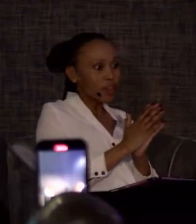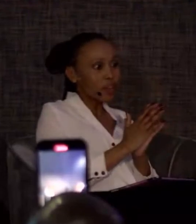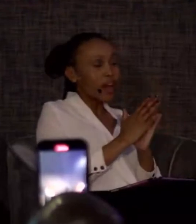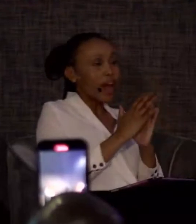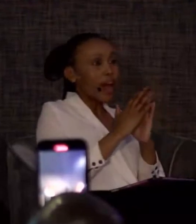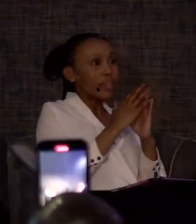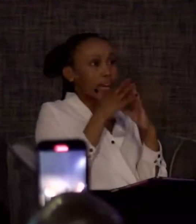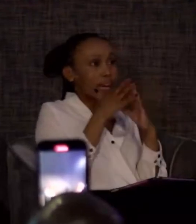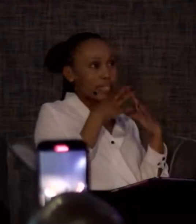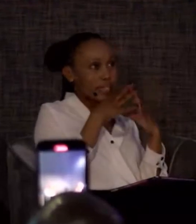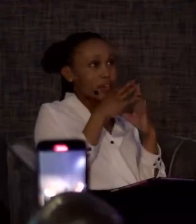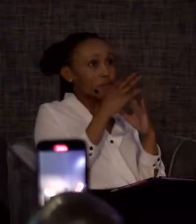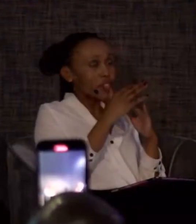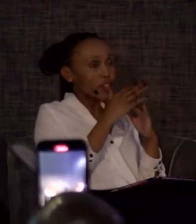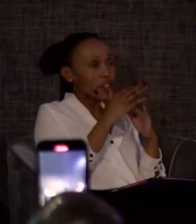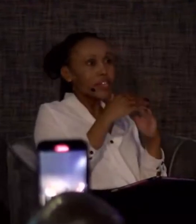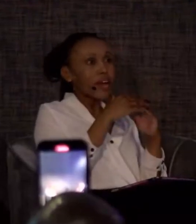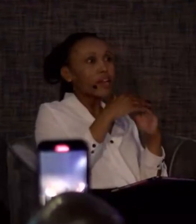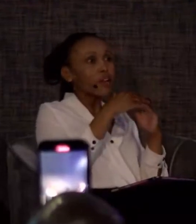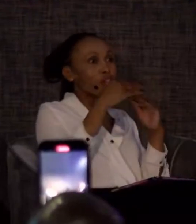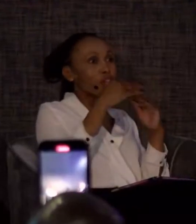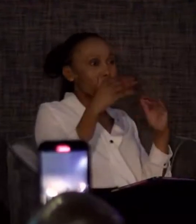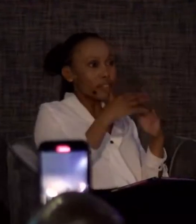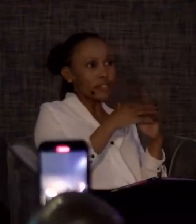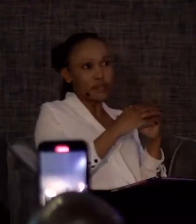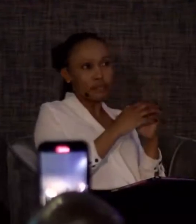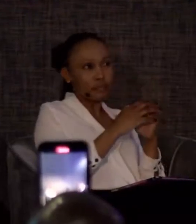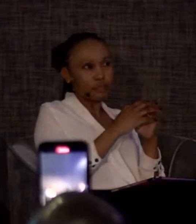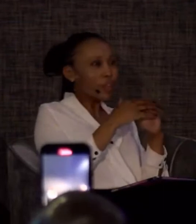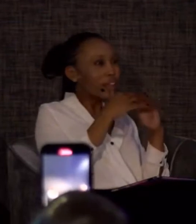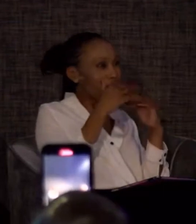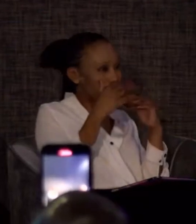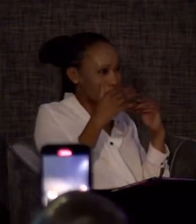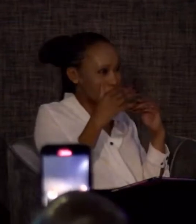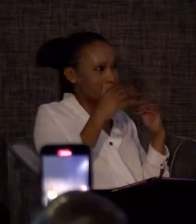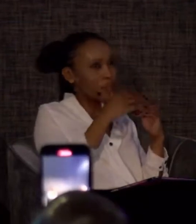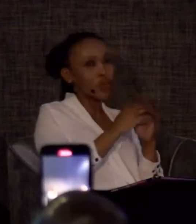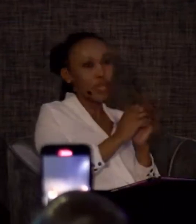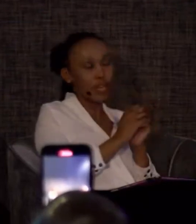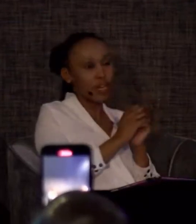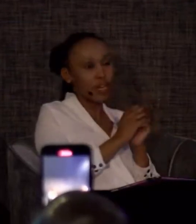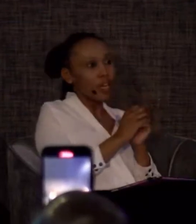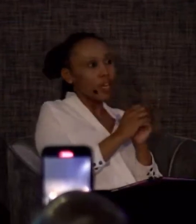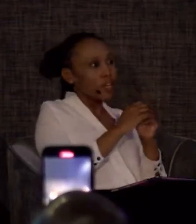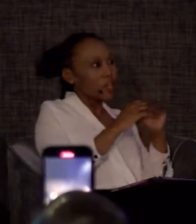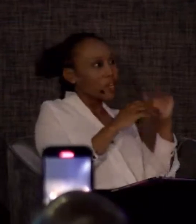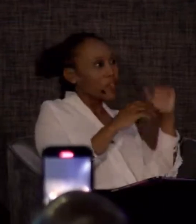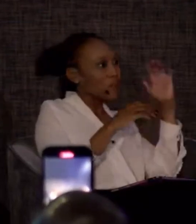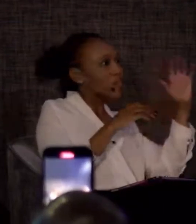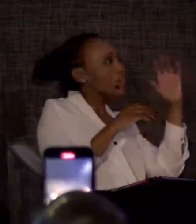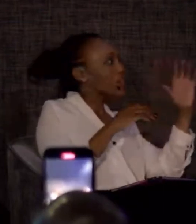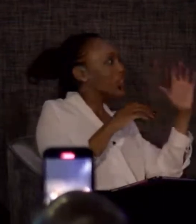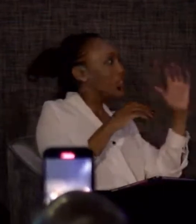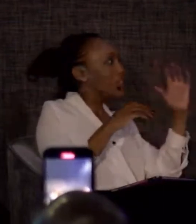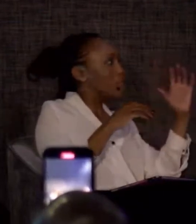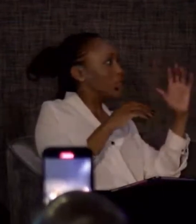way. As I sit and observe, I look at this gap between those that are